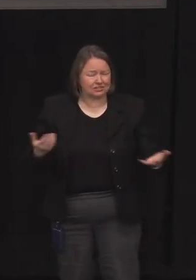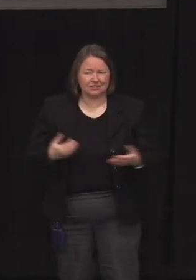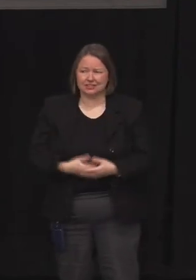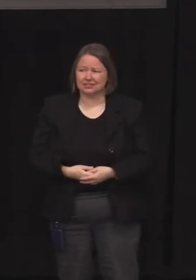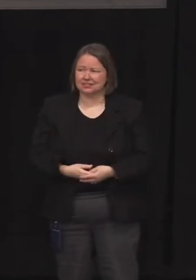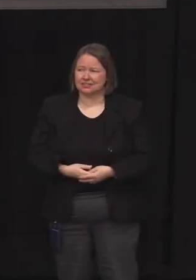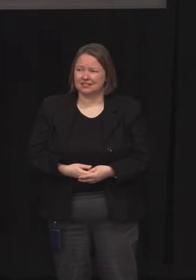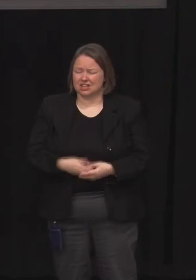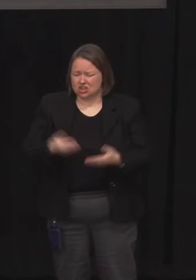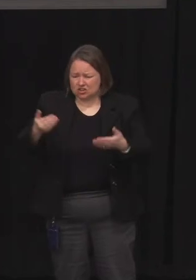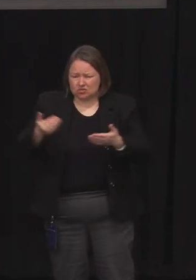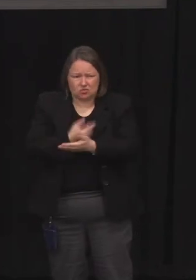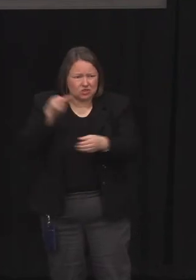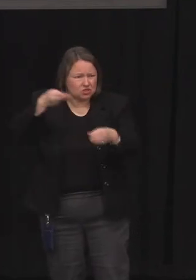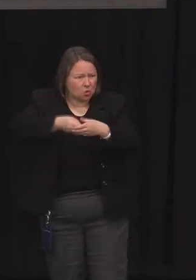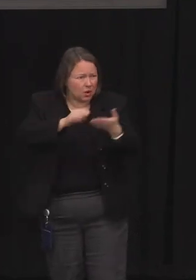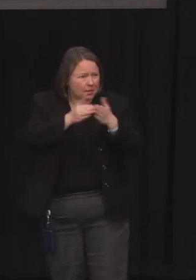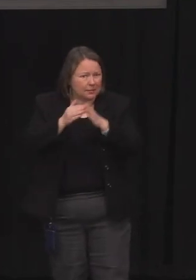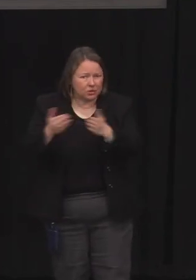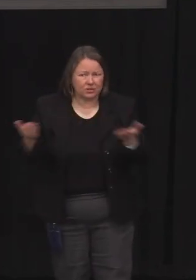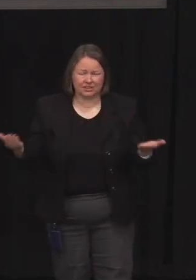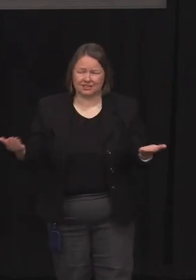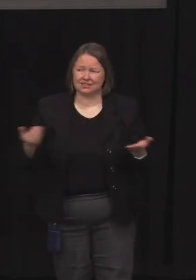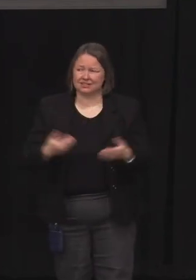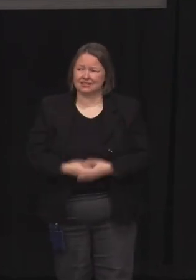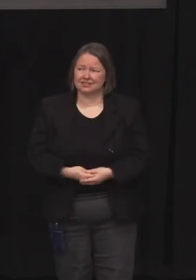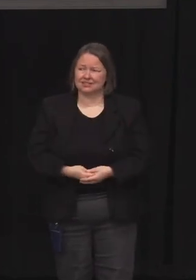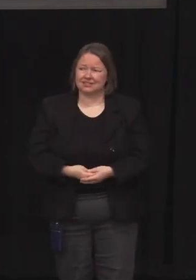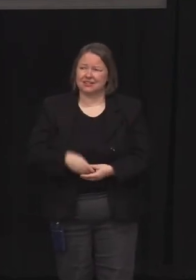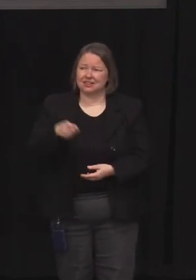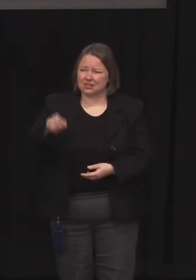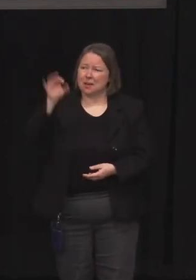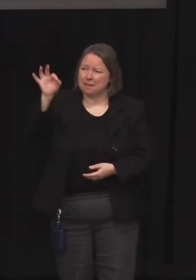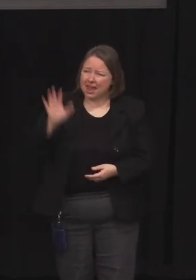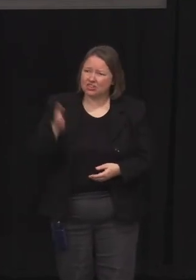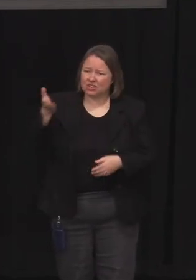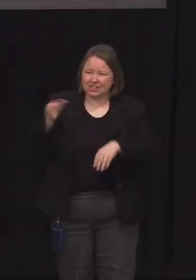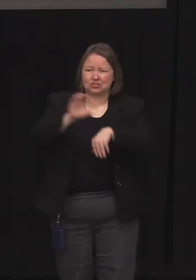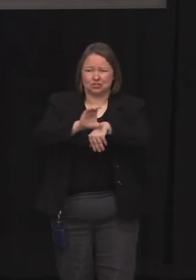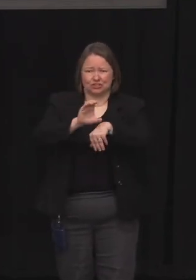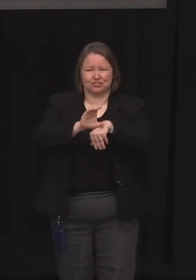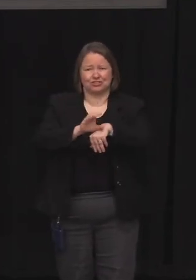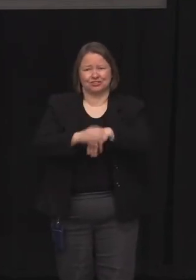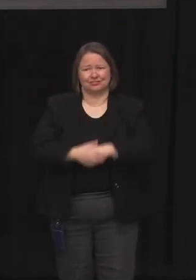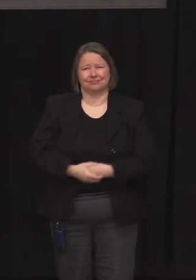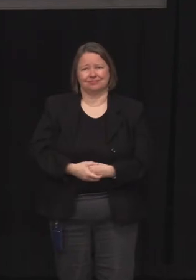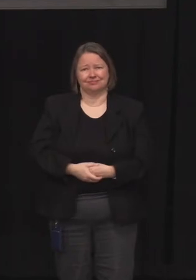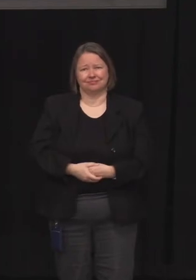was new to the community. He was a pastor of the church.